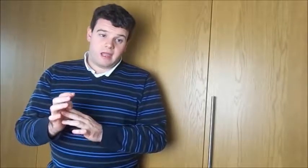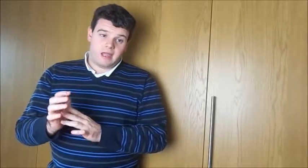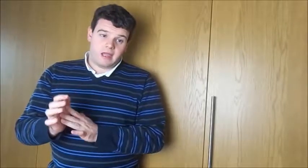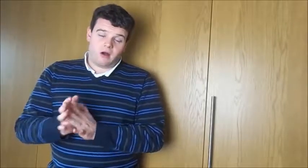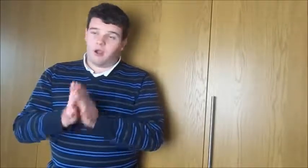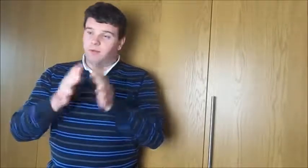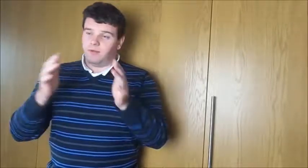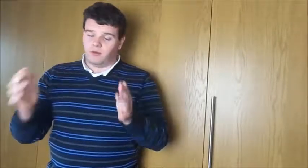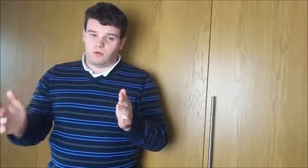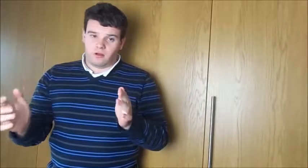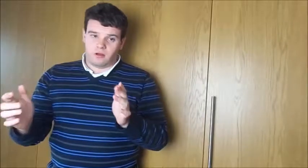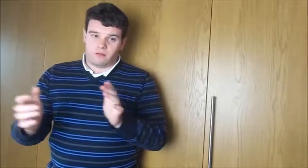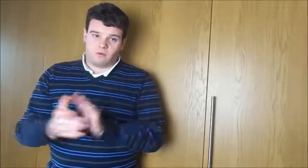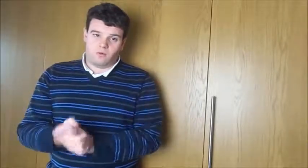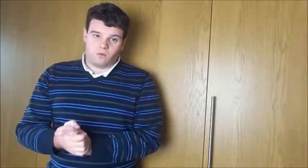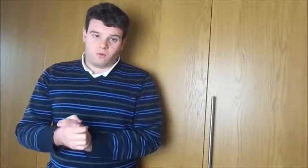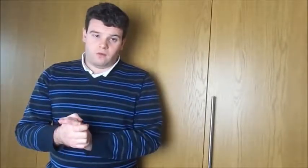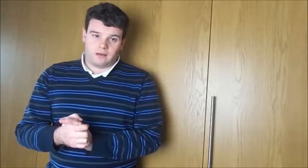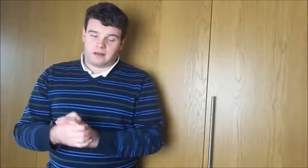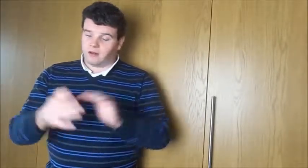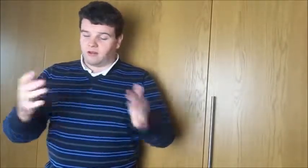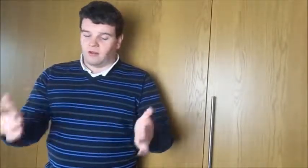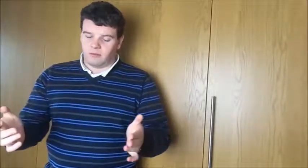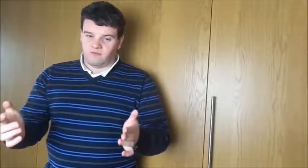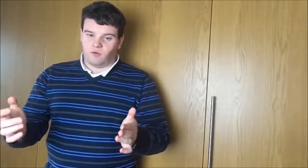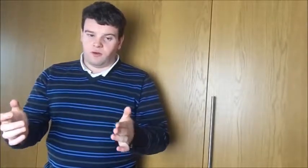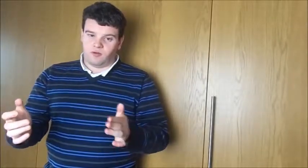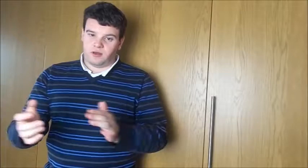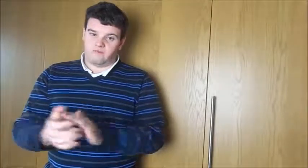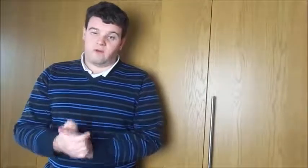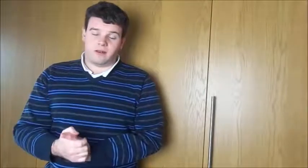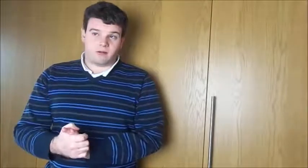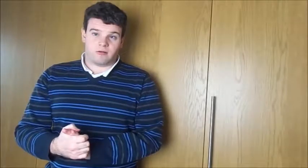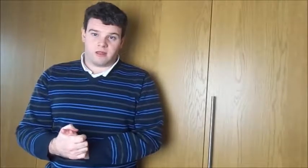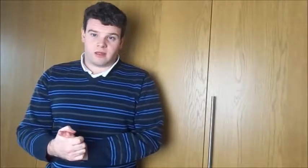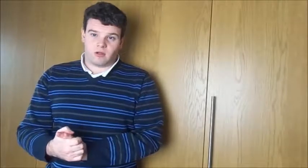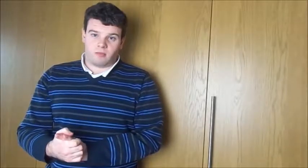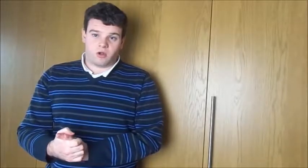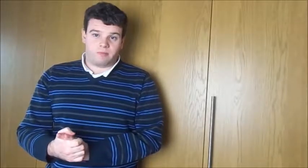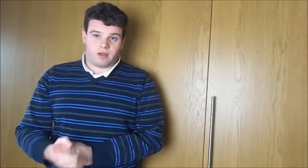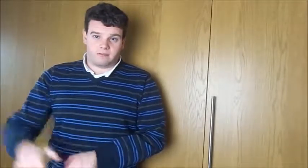I hope you all, like I said, I hope you've all enjoyed this video, and I shall see you next time. Goodbye.